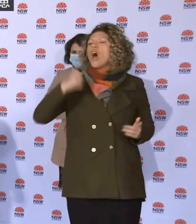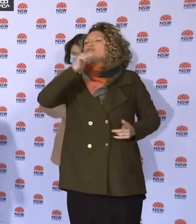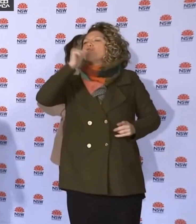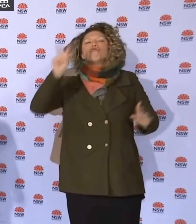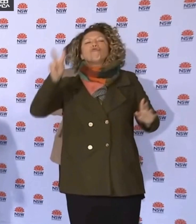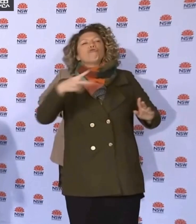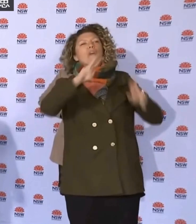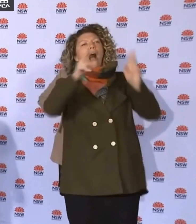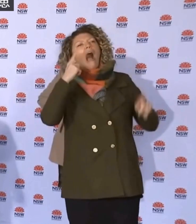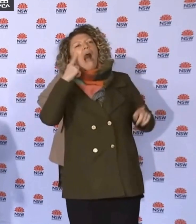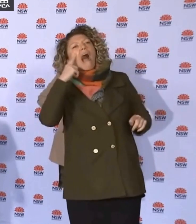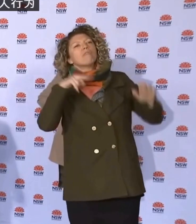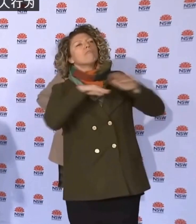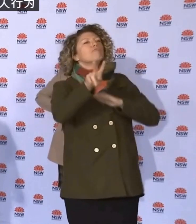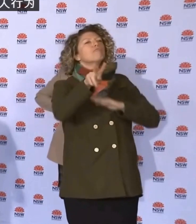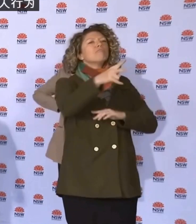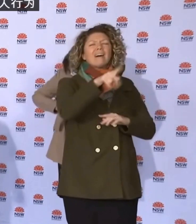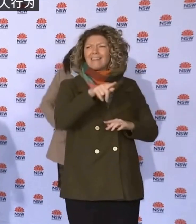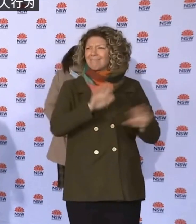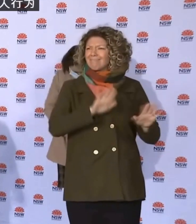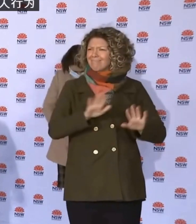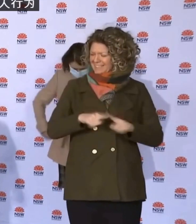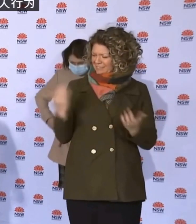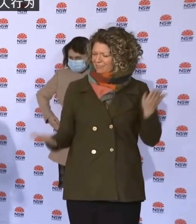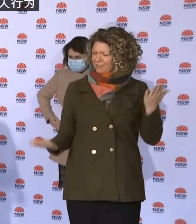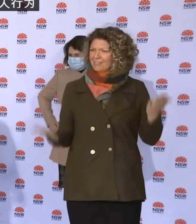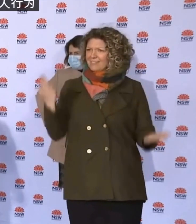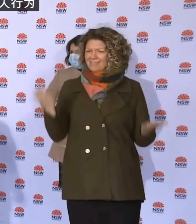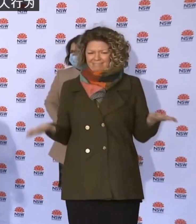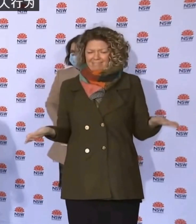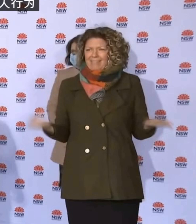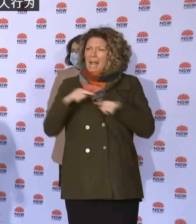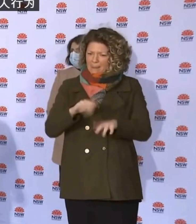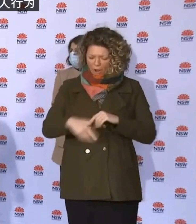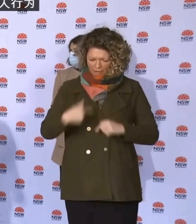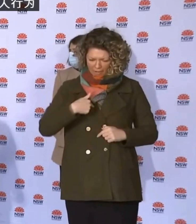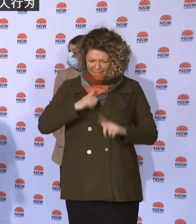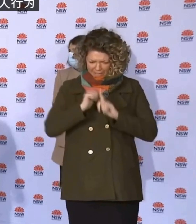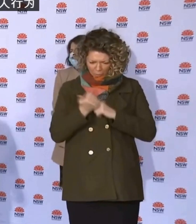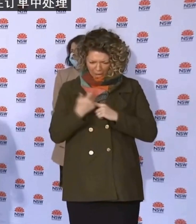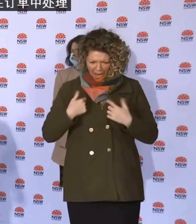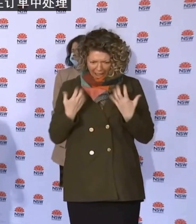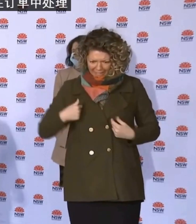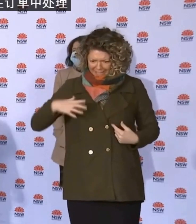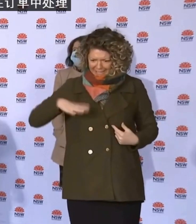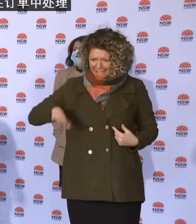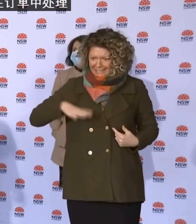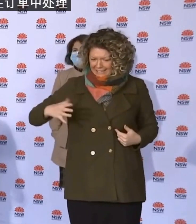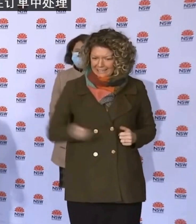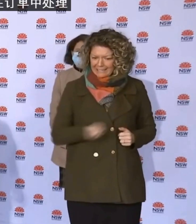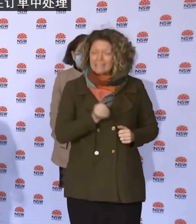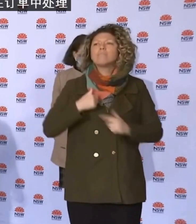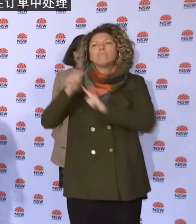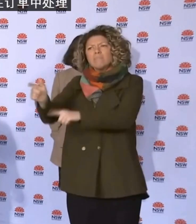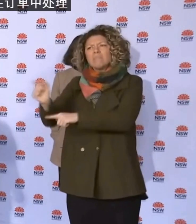need to reflect on our own personal individual actions at this time and understand